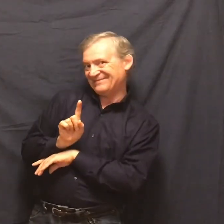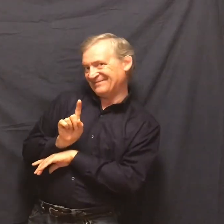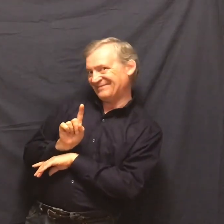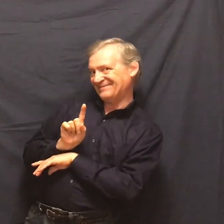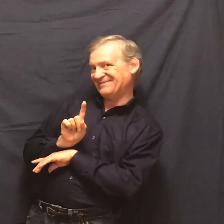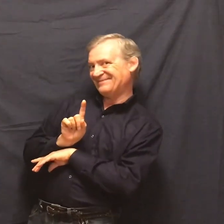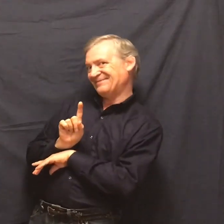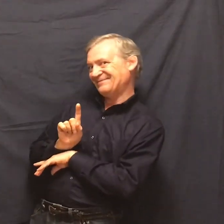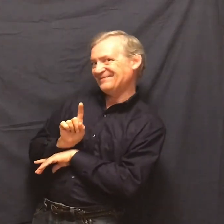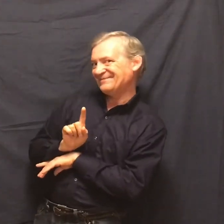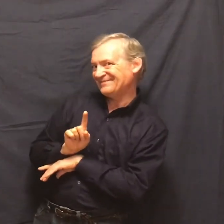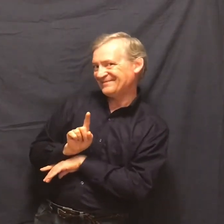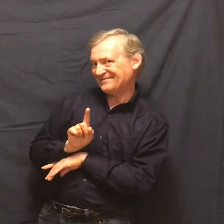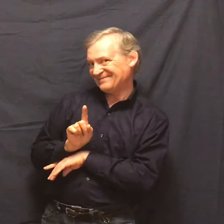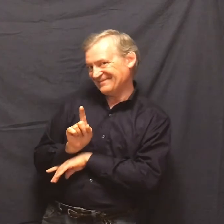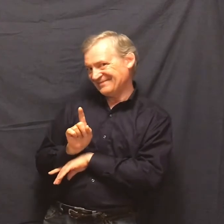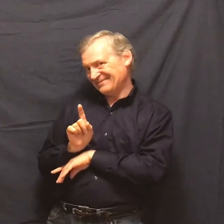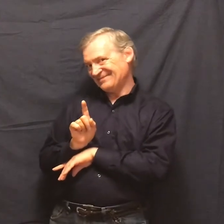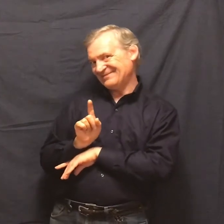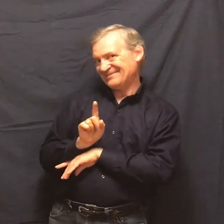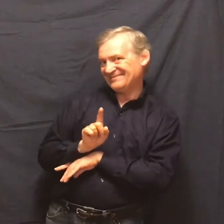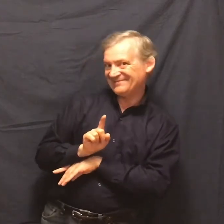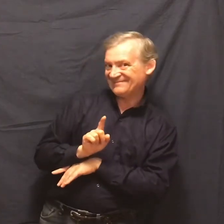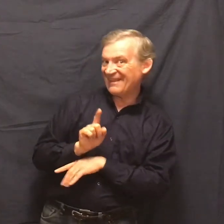"Nobody can't blame a person for looking," she said.